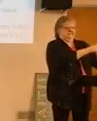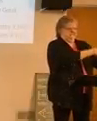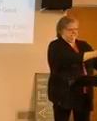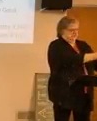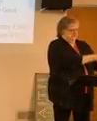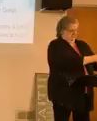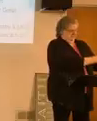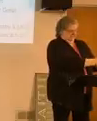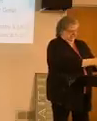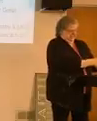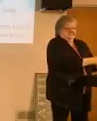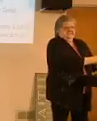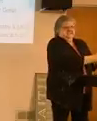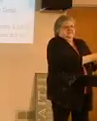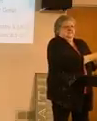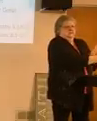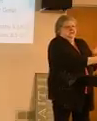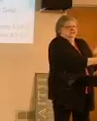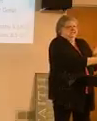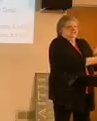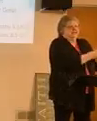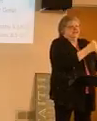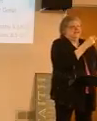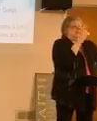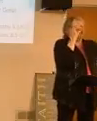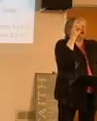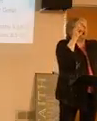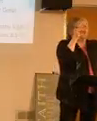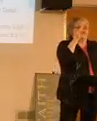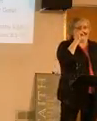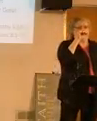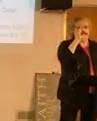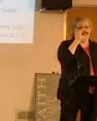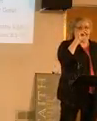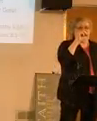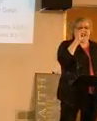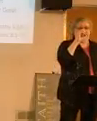whatever, and it was called a mimeograph machine.